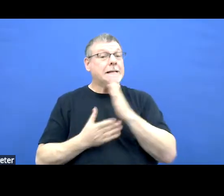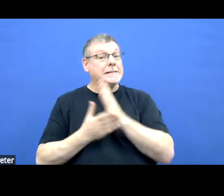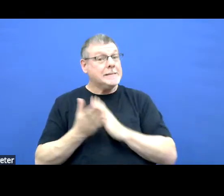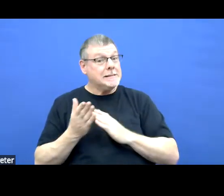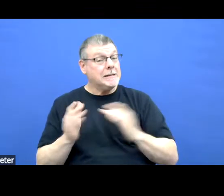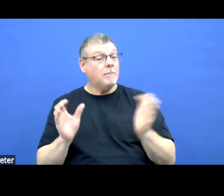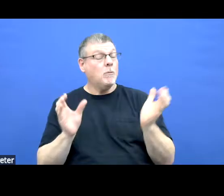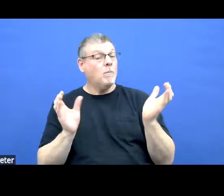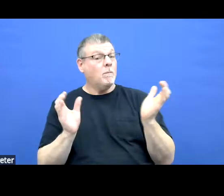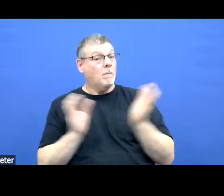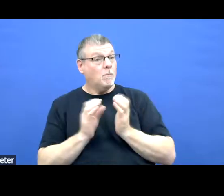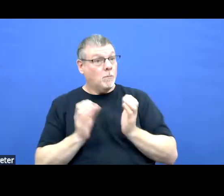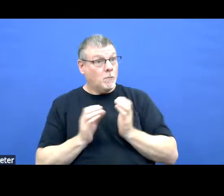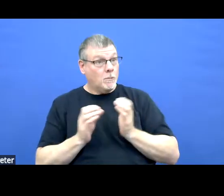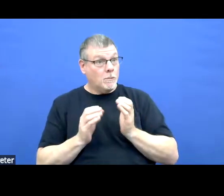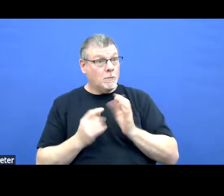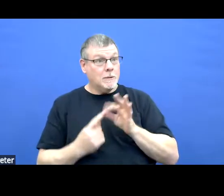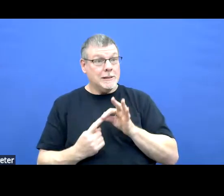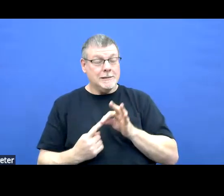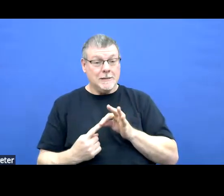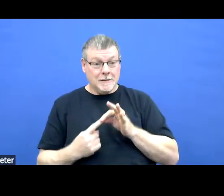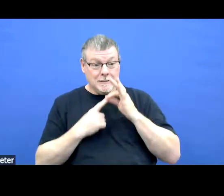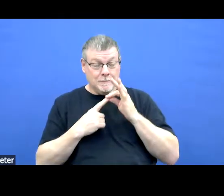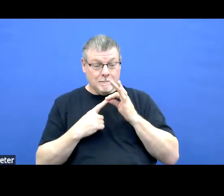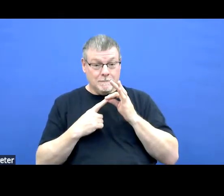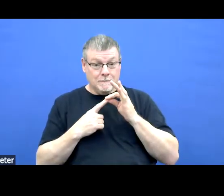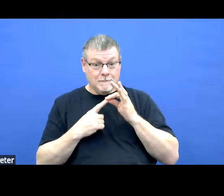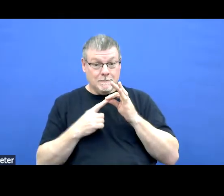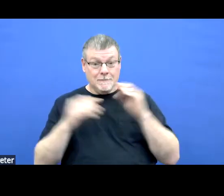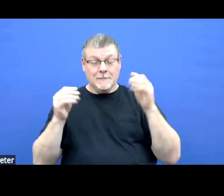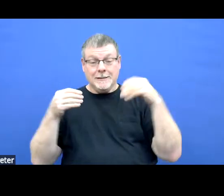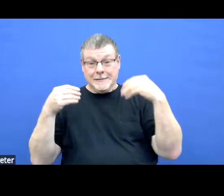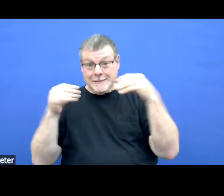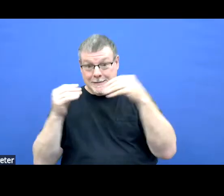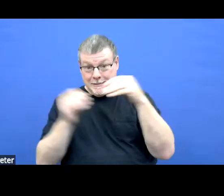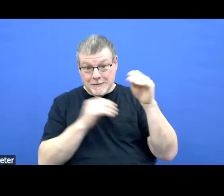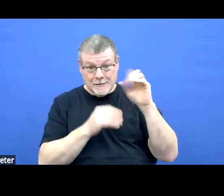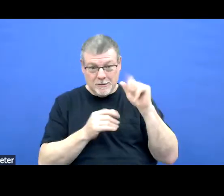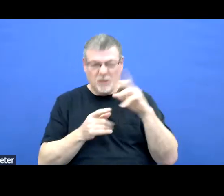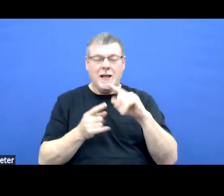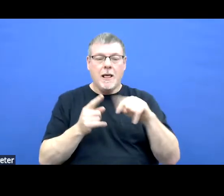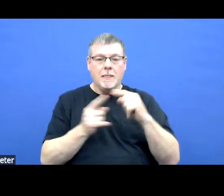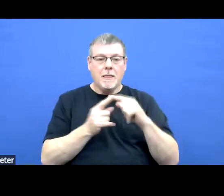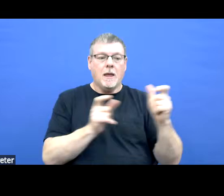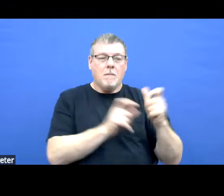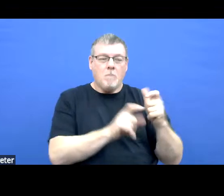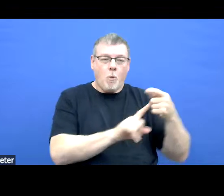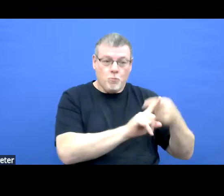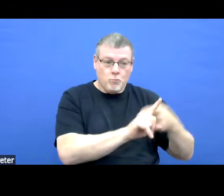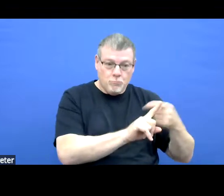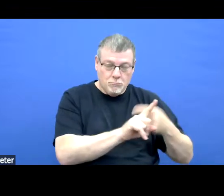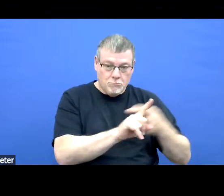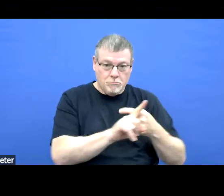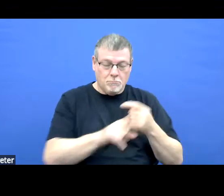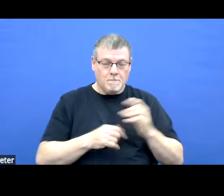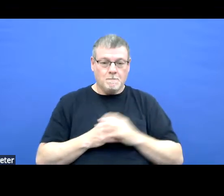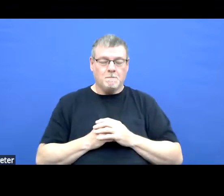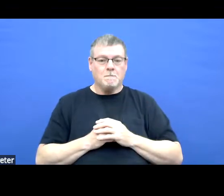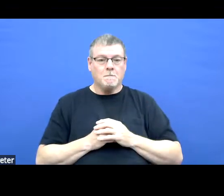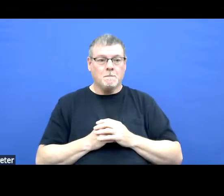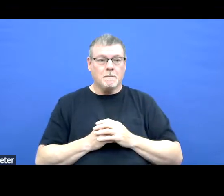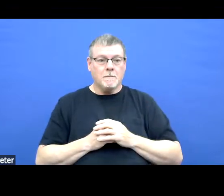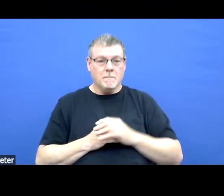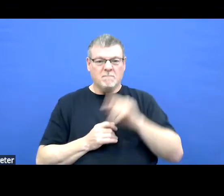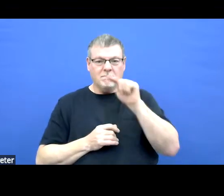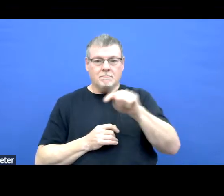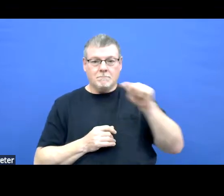some smaller specialty dealerships, and then even a couple smaller rental facilities